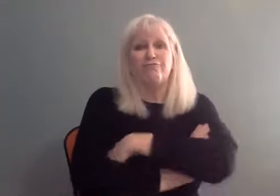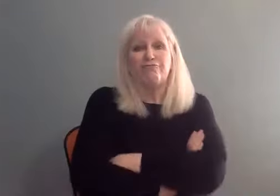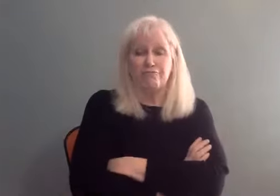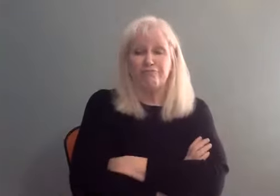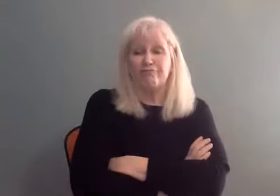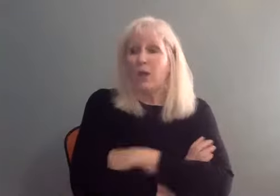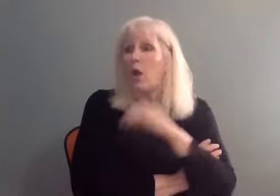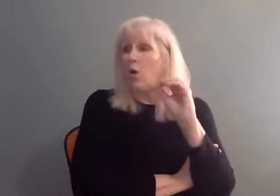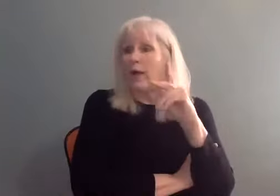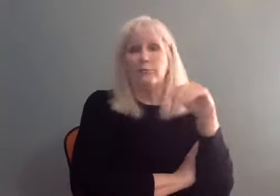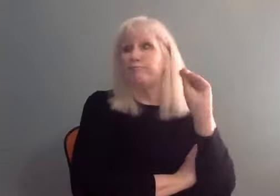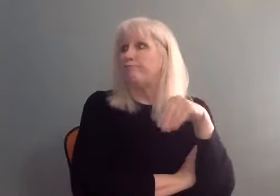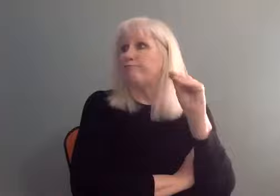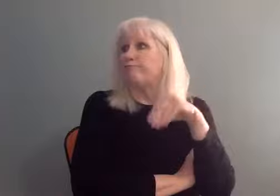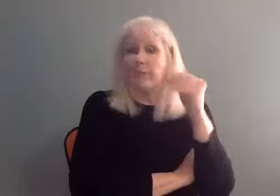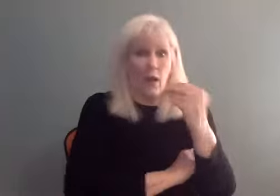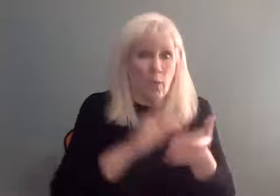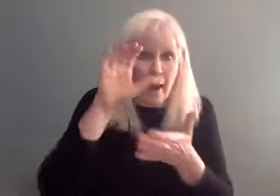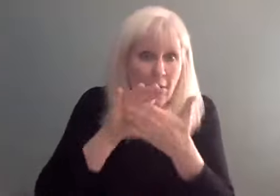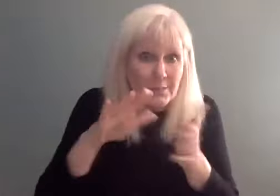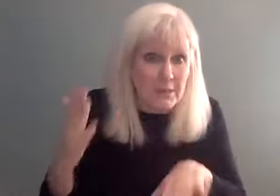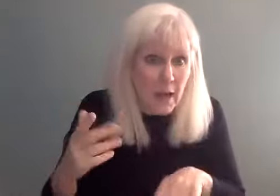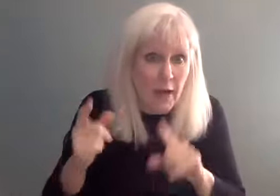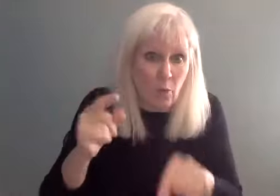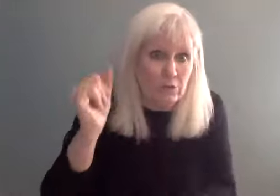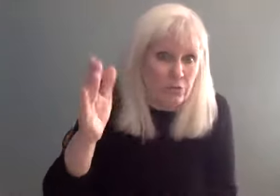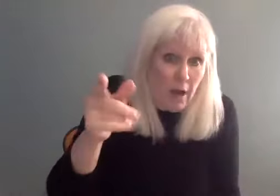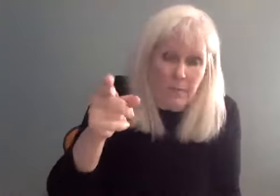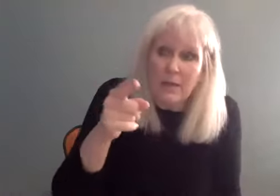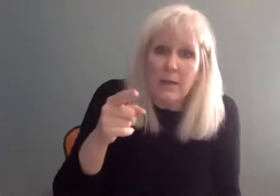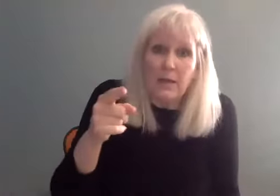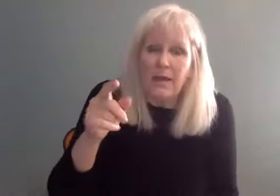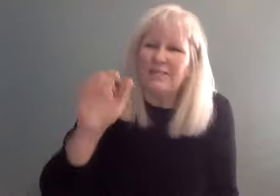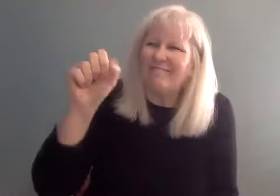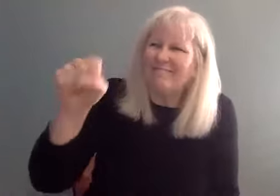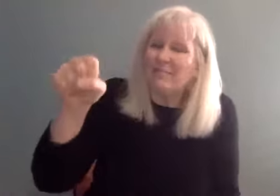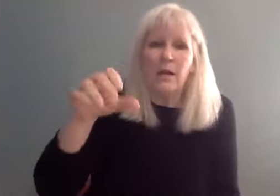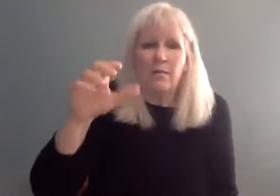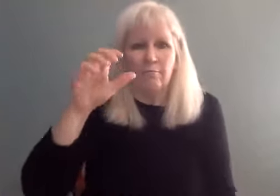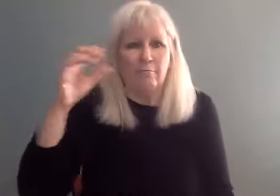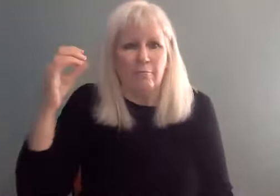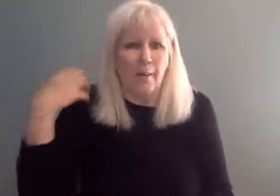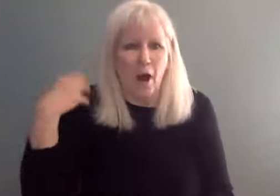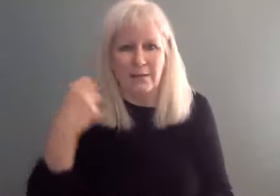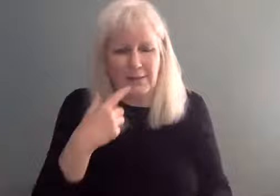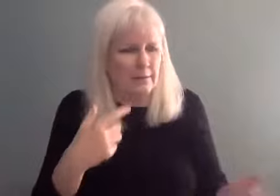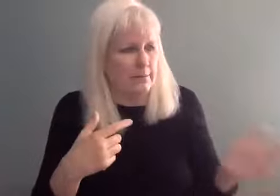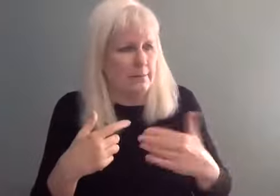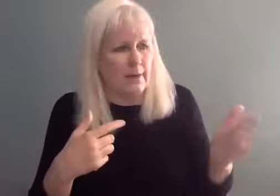Right up to when my husband died and I went to my job and my boss said, come in, I know, come in. I thought Kleenex is coming out, door's going to be